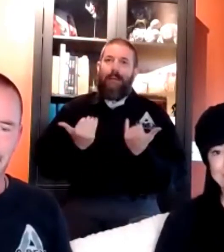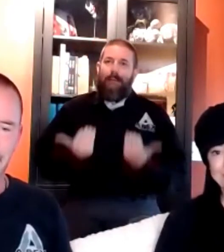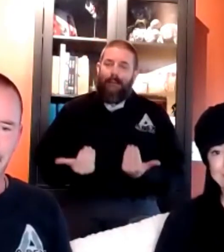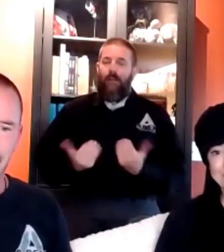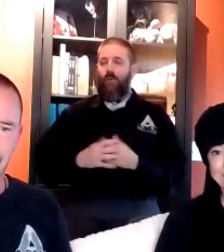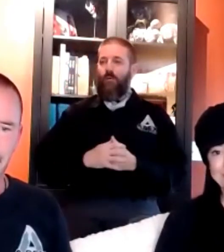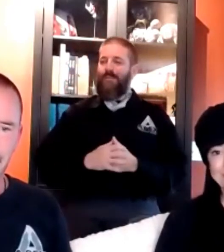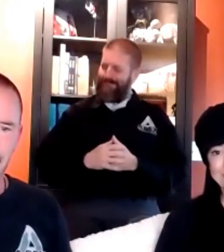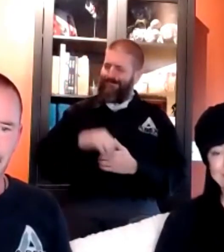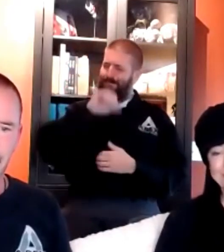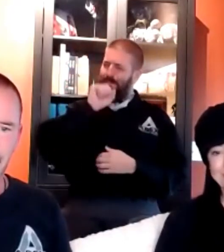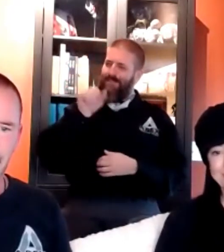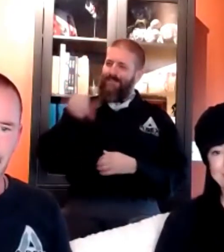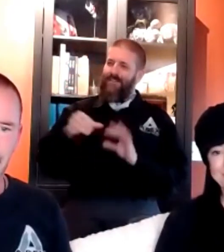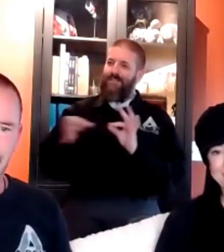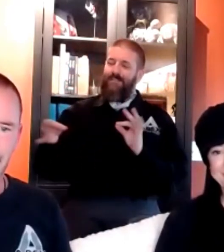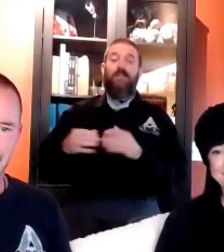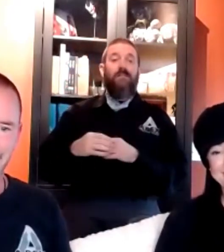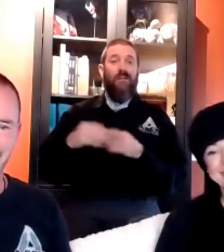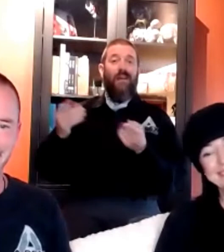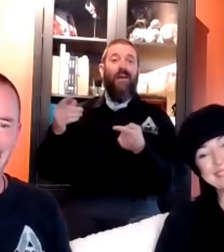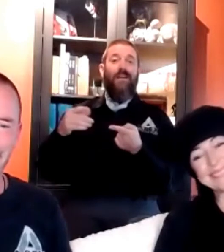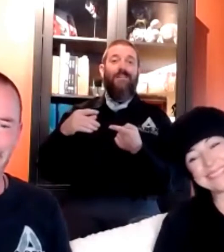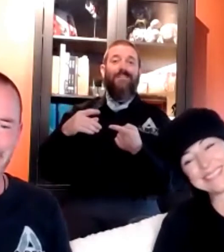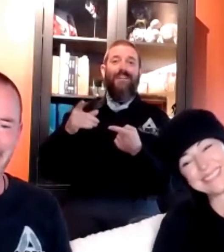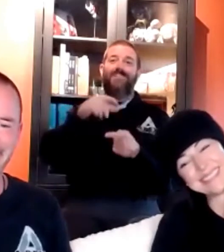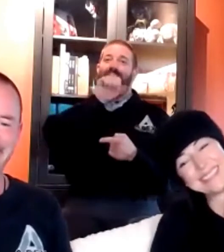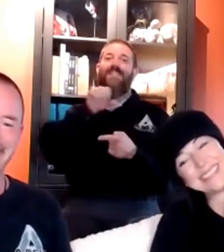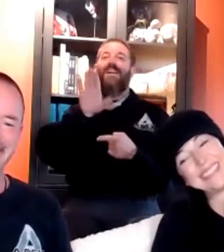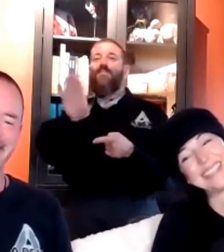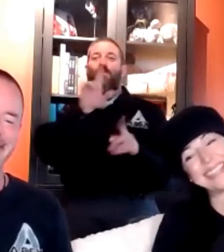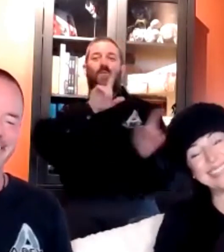her question. So there you go. You've answered it.